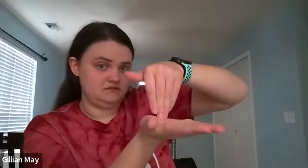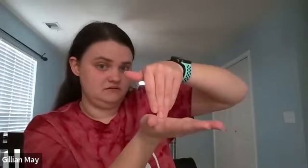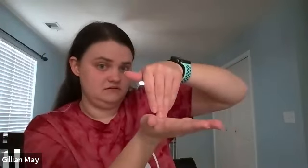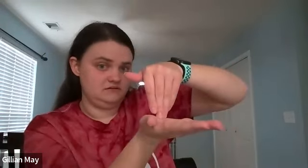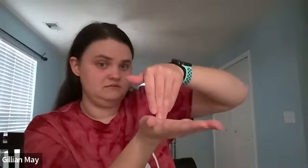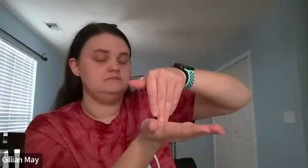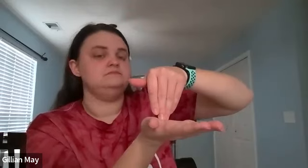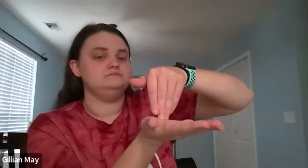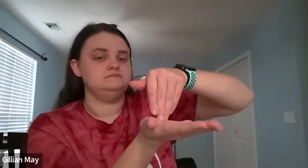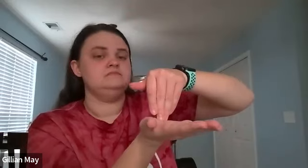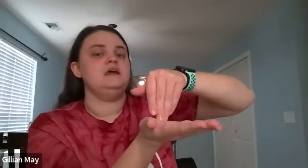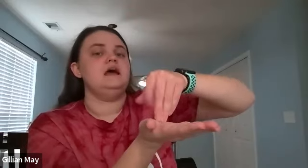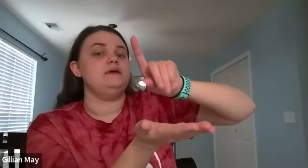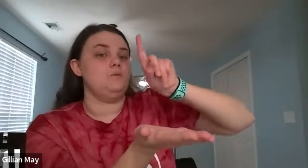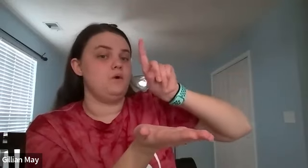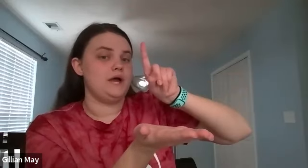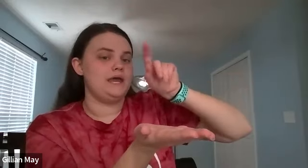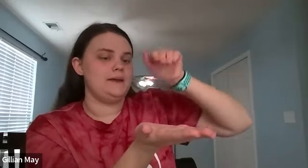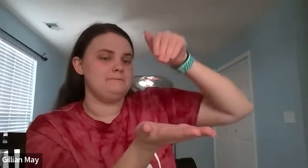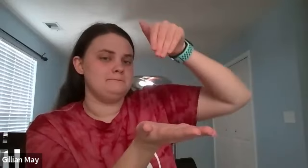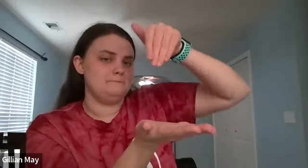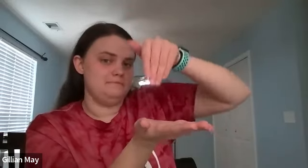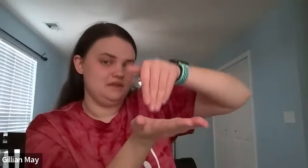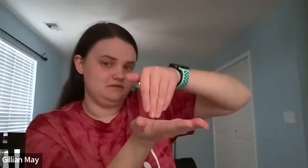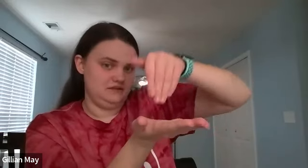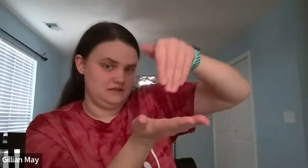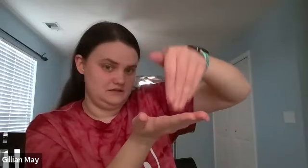1,000, and then 1 million,